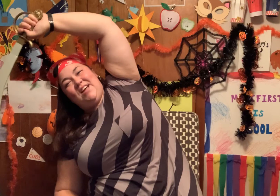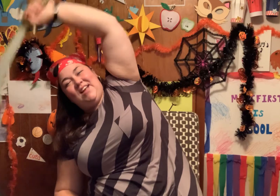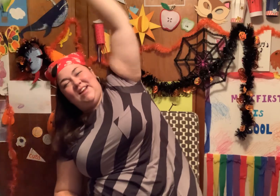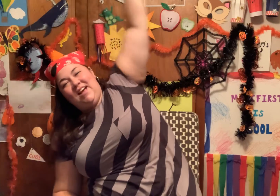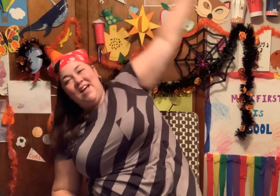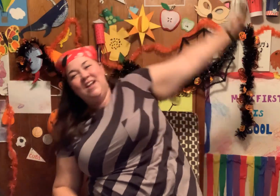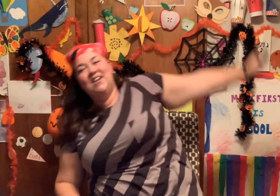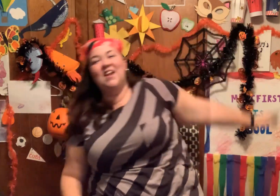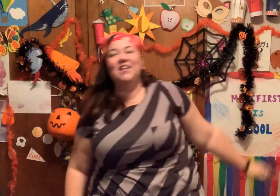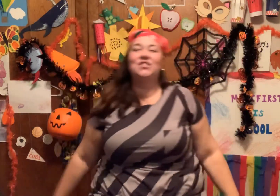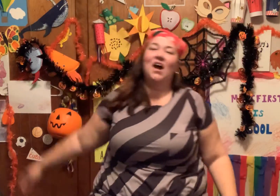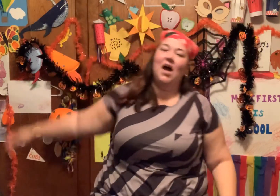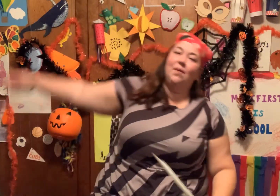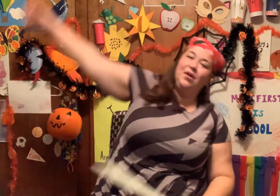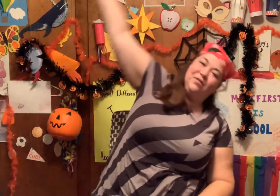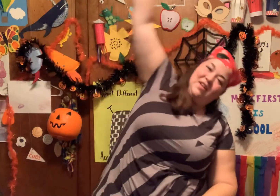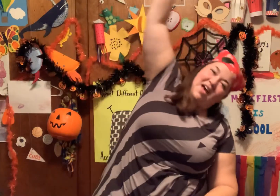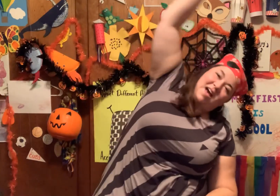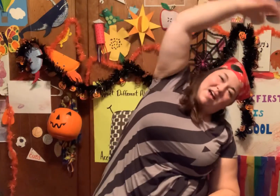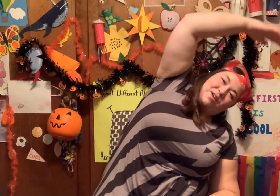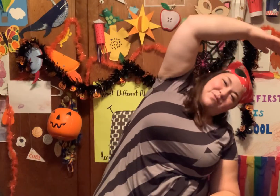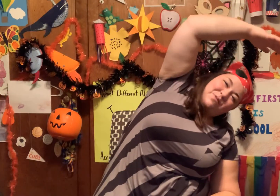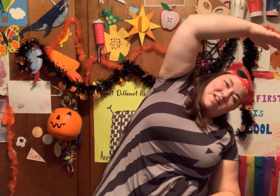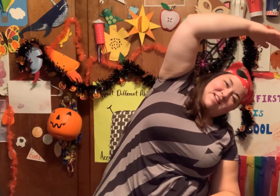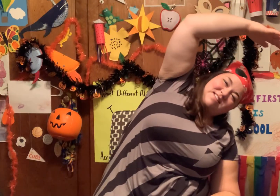1, 2, 3, 4, 5, 6, 7. Nice job. Other side.